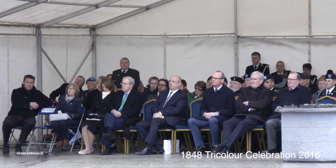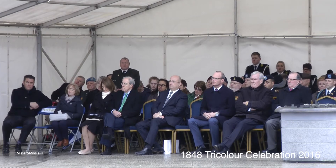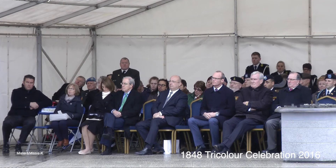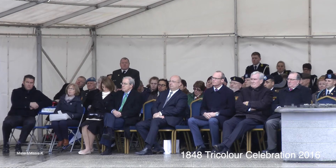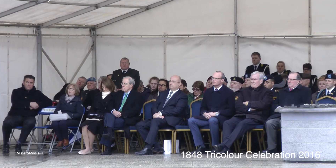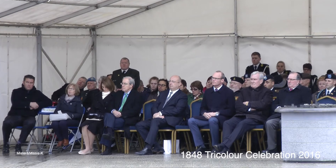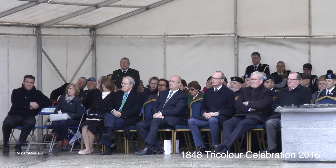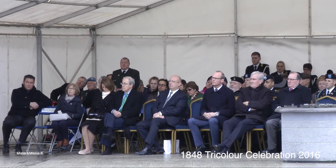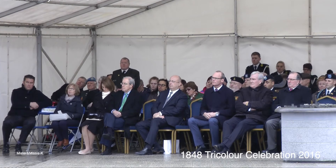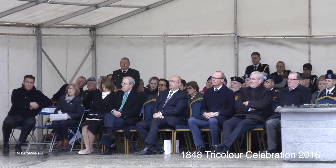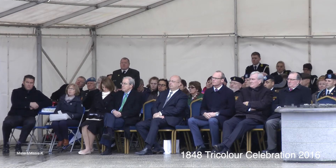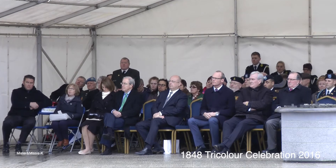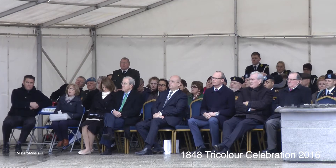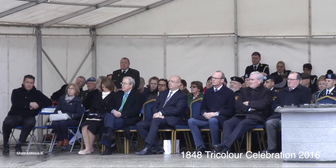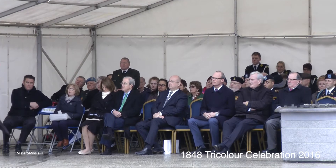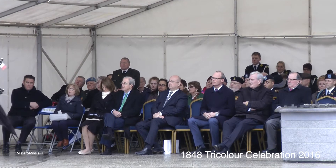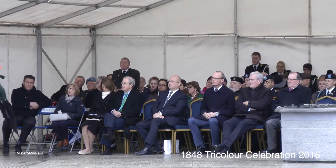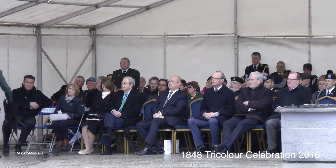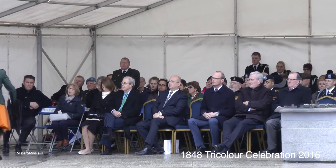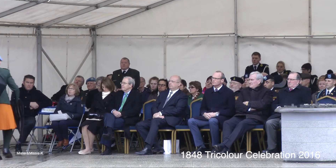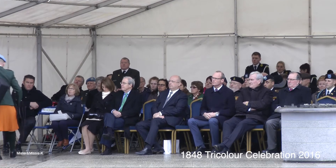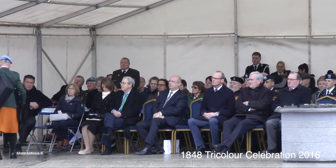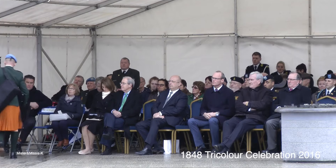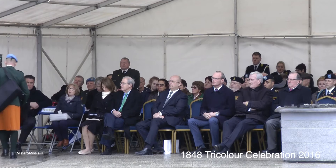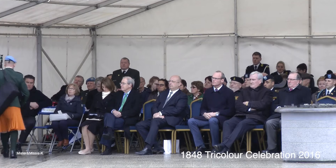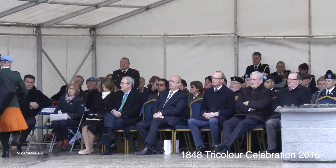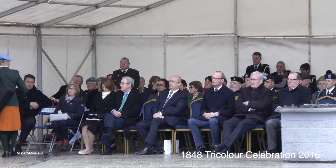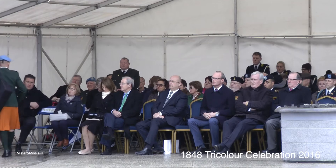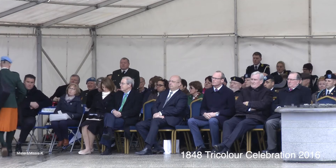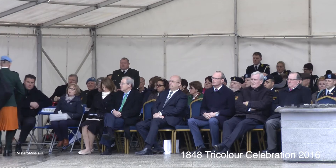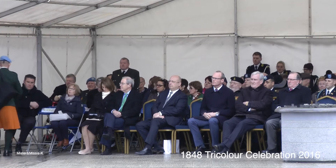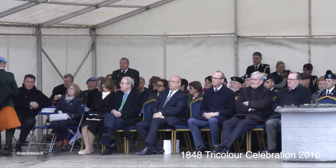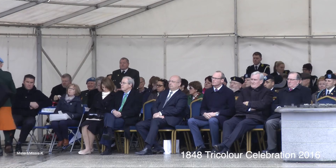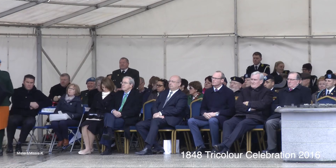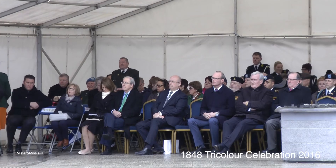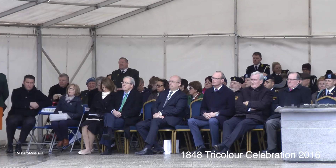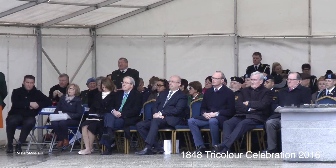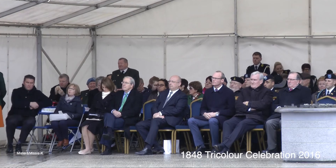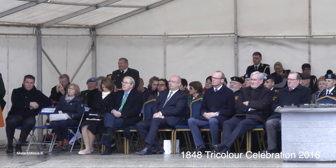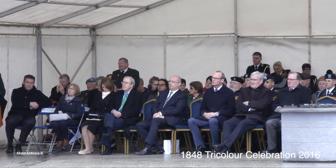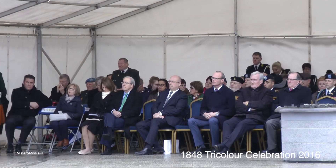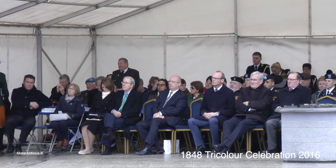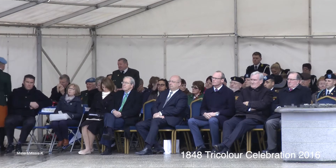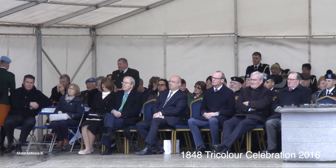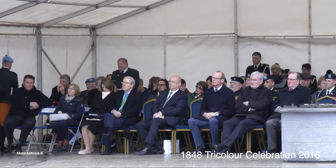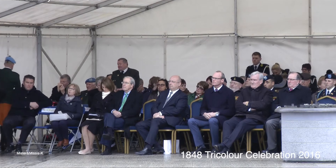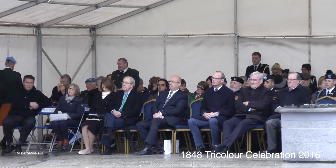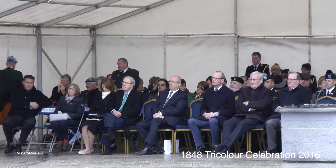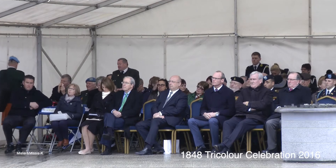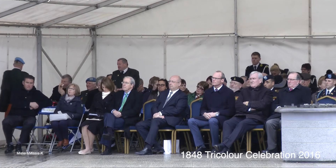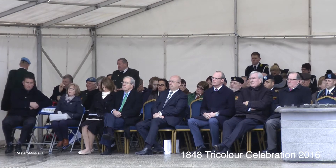1848. Particularly when one sees the terrible car bomb which exploded in Belfast on Friday, injuring